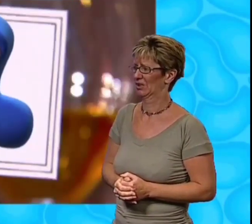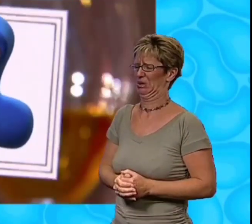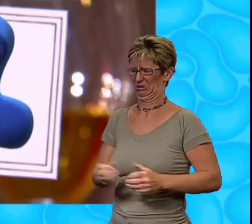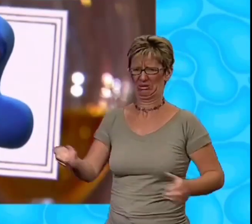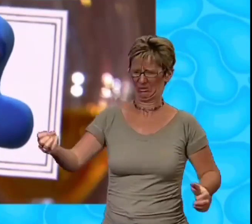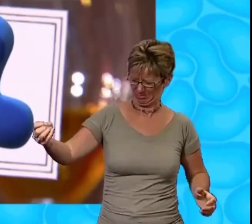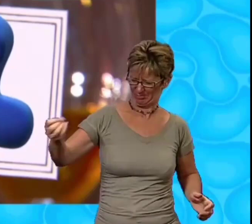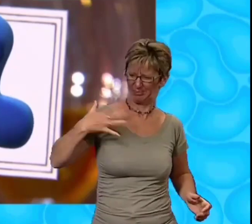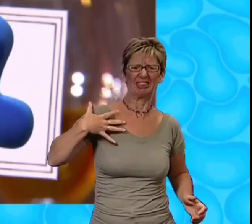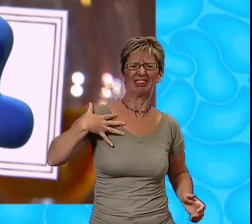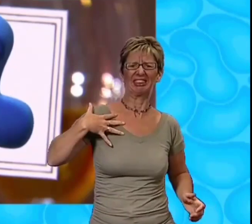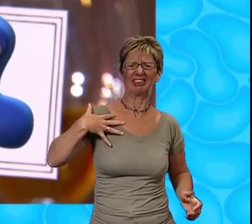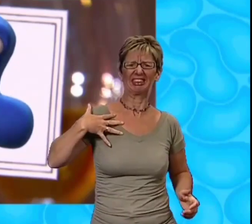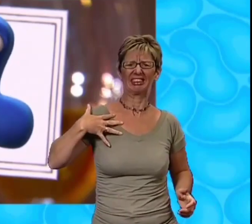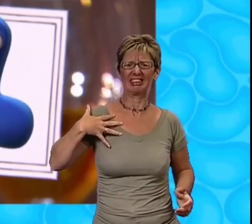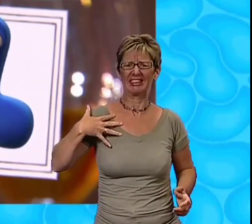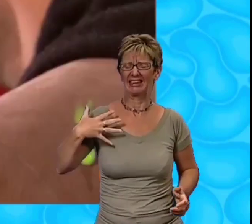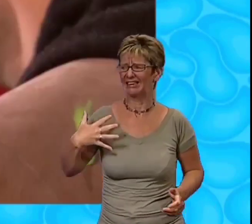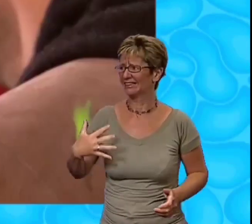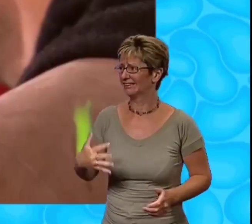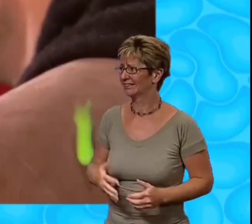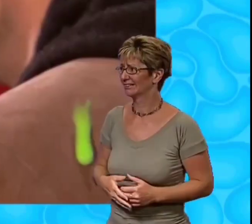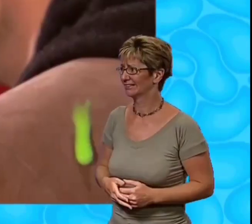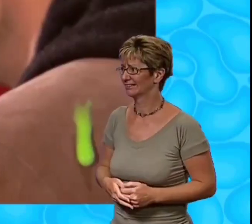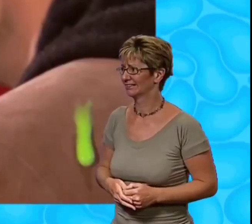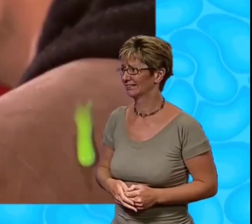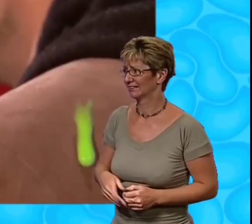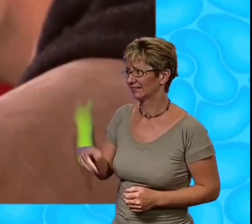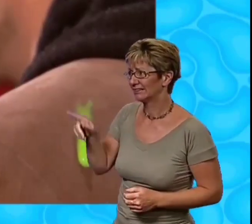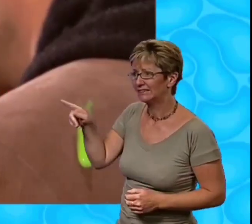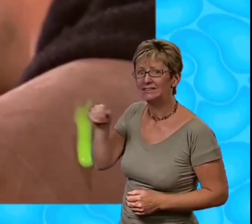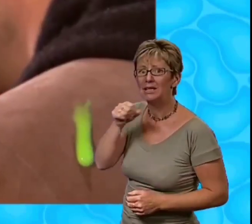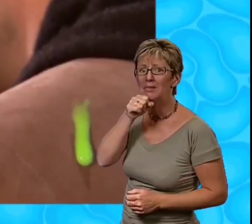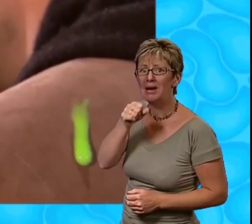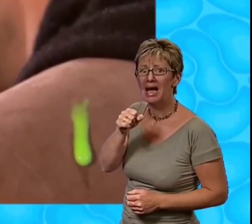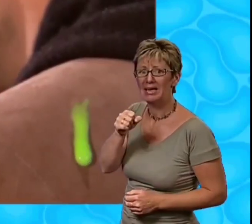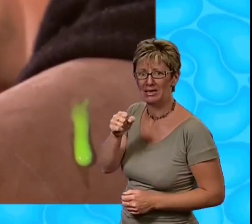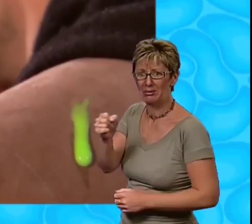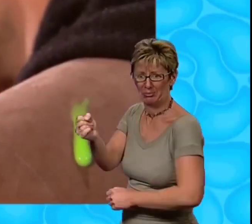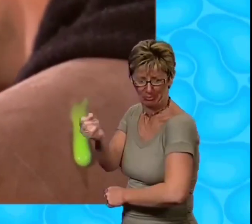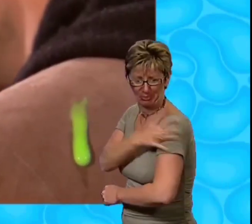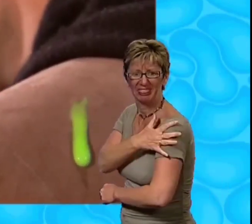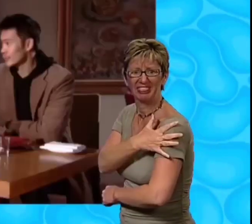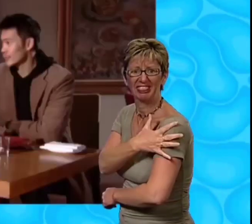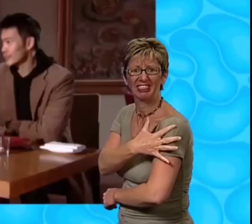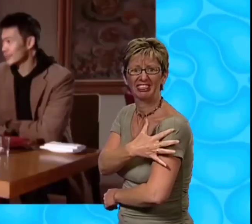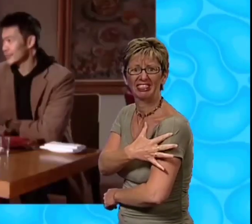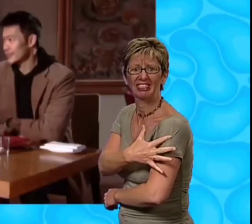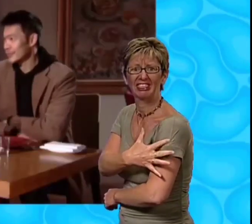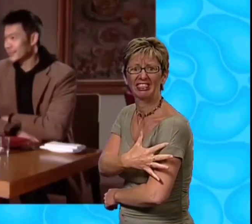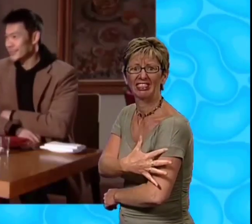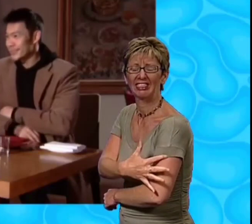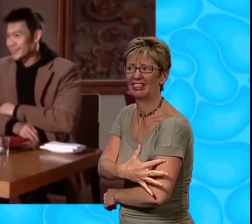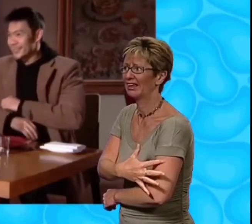Oh, I think I've been hit! So is the man, at exactly the same time.